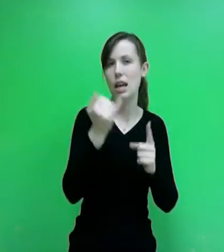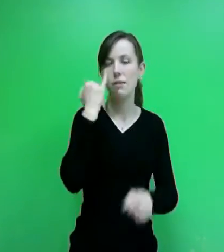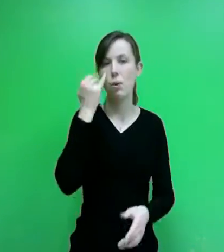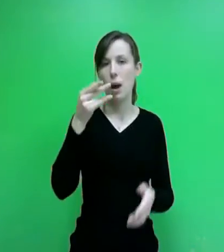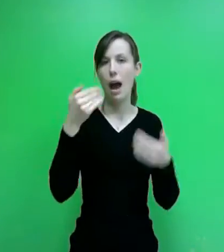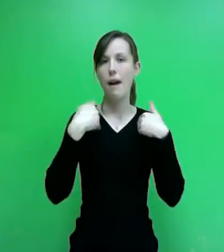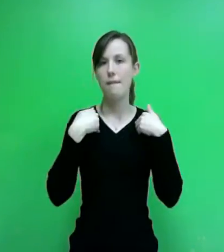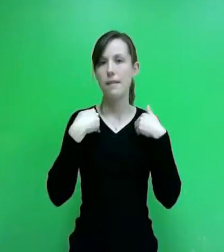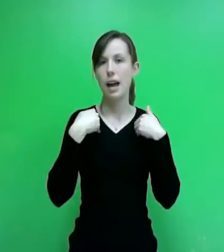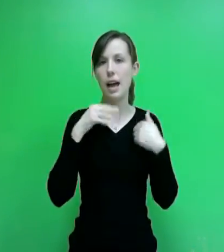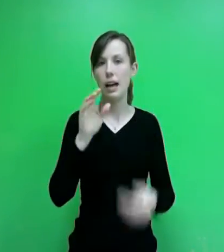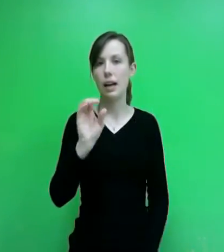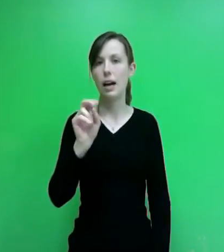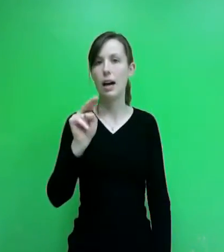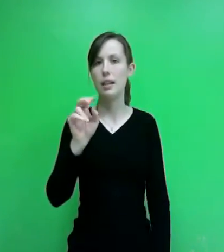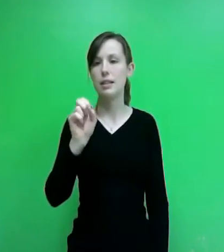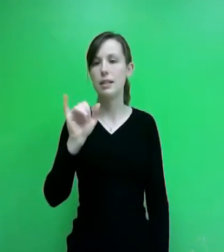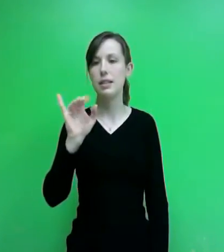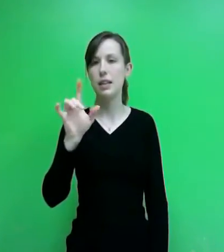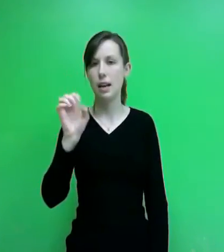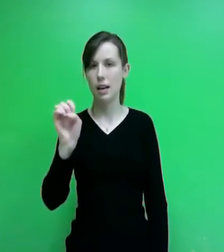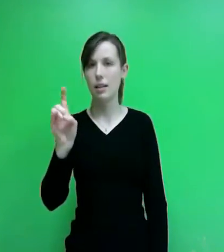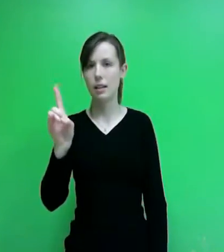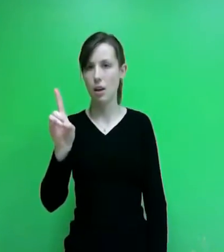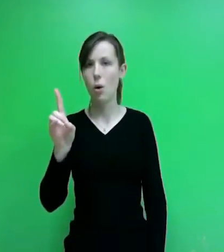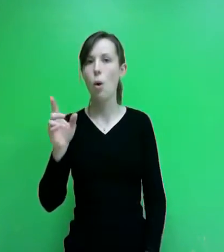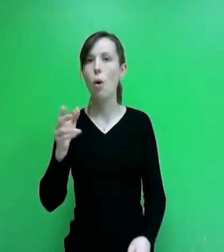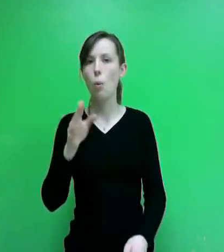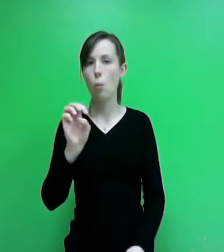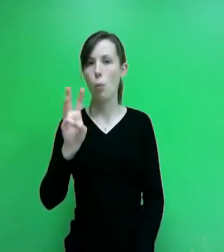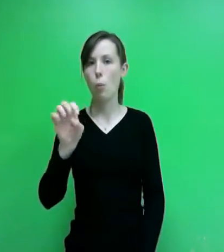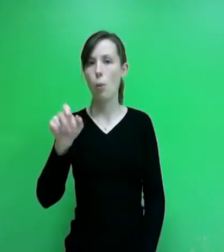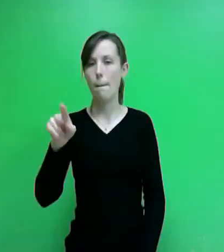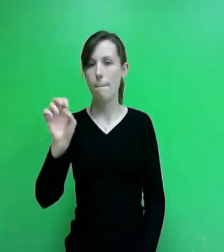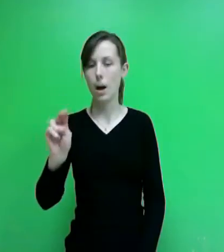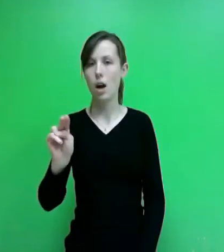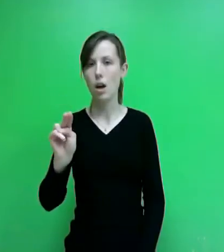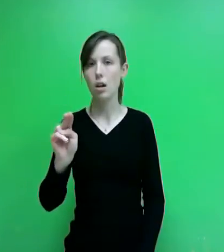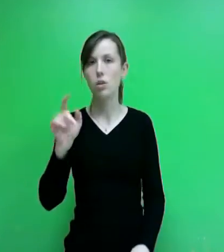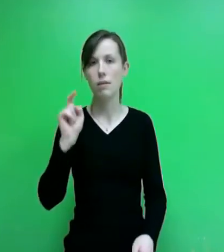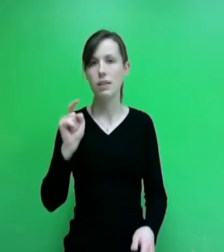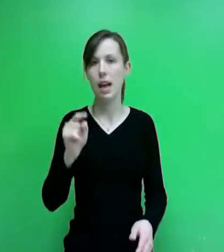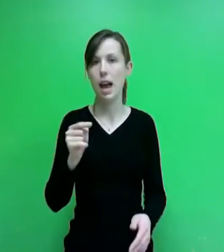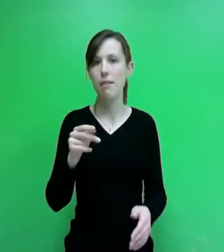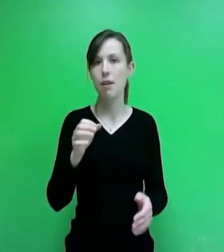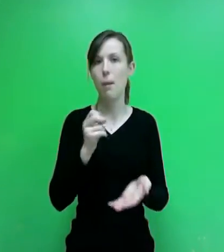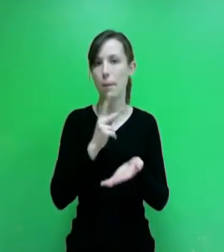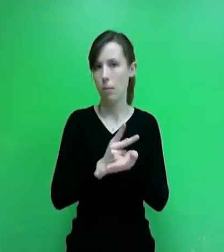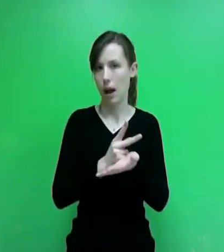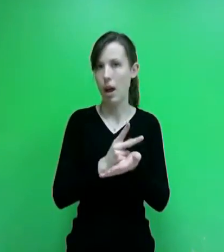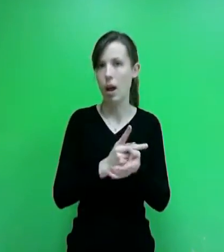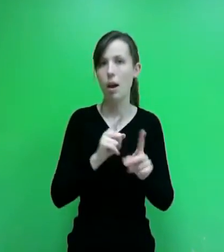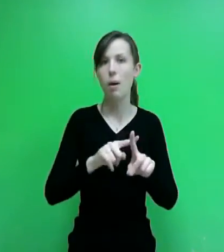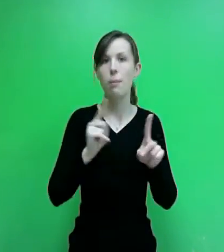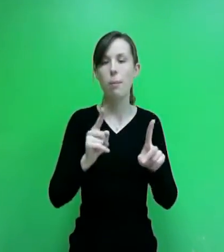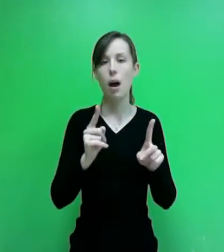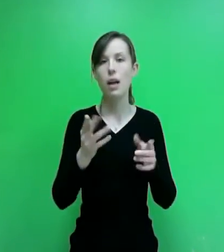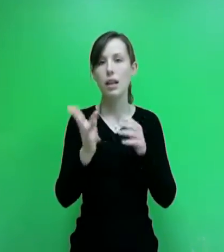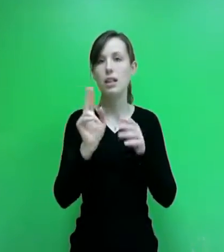permit. But in this country, we do give normal citizens the opportunity to have a gun, which I'm very happy about because I like